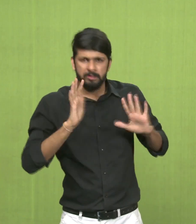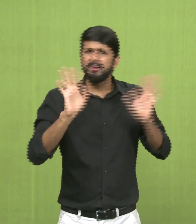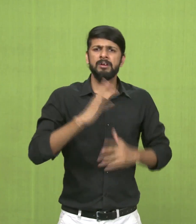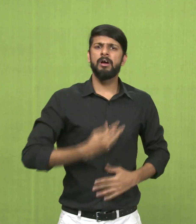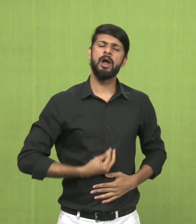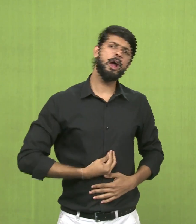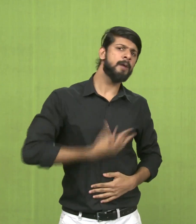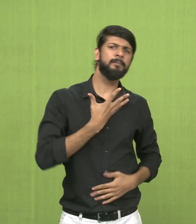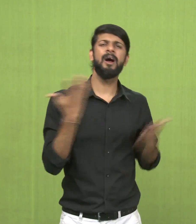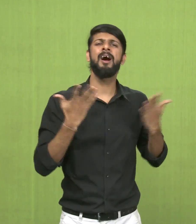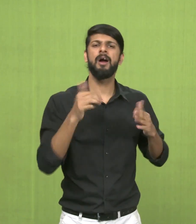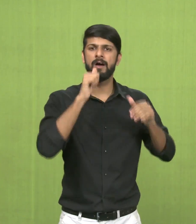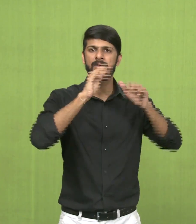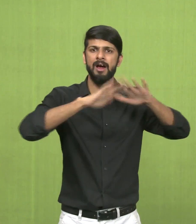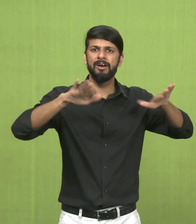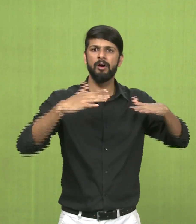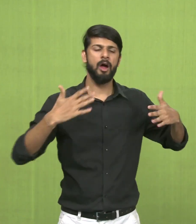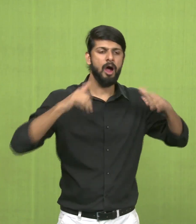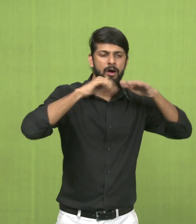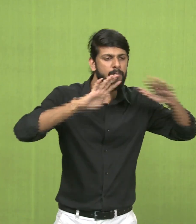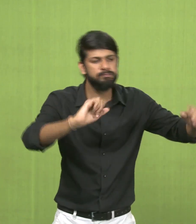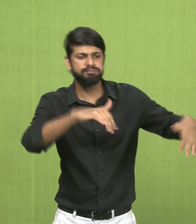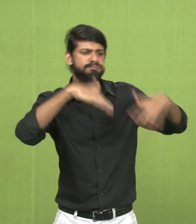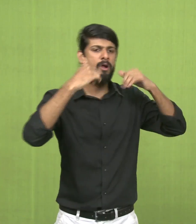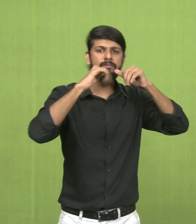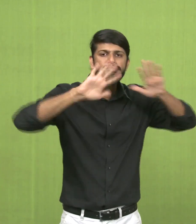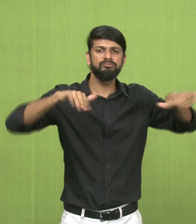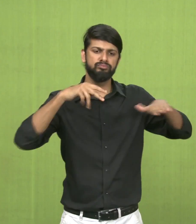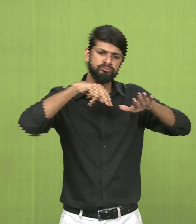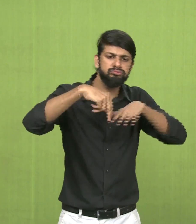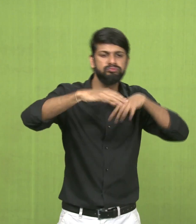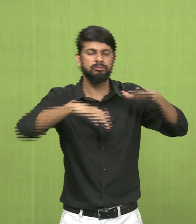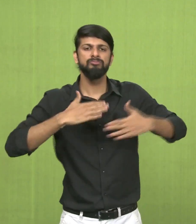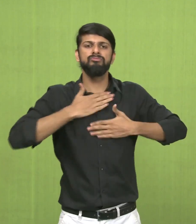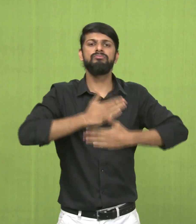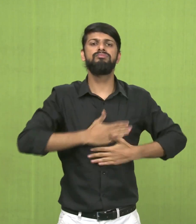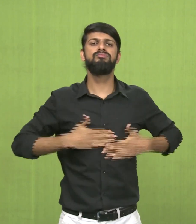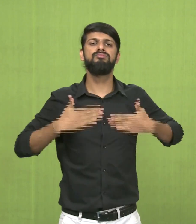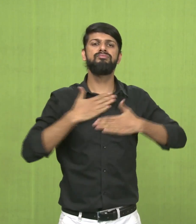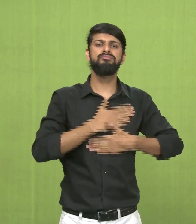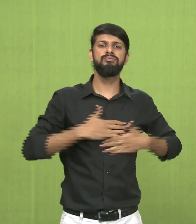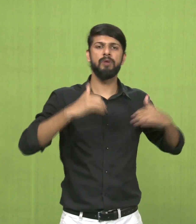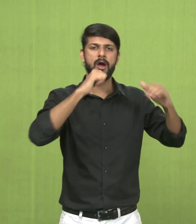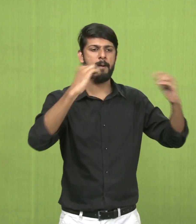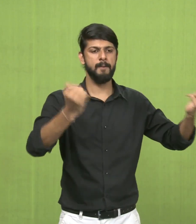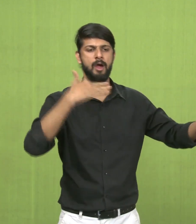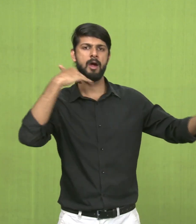emphasis, but the other heads of the elephants are also painted and they look in a very happier mood, enjoying